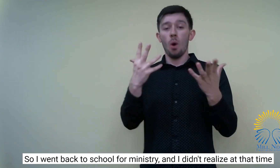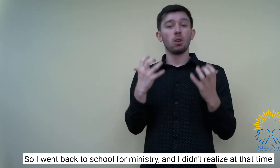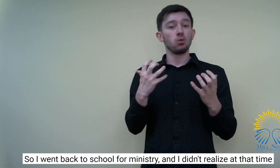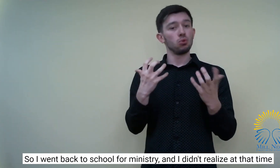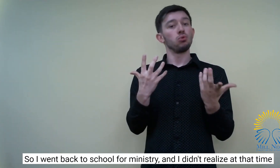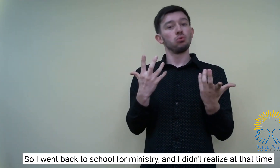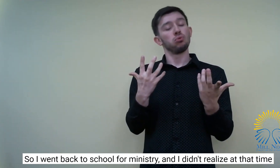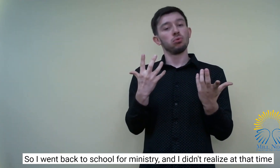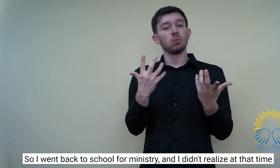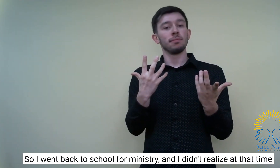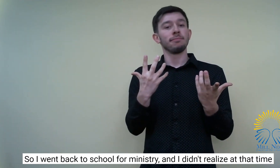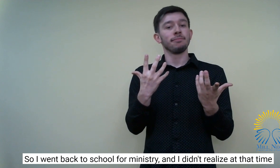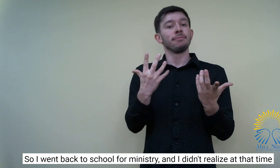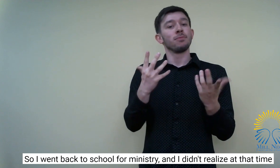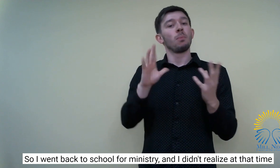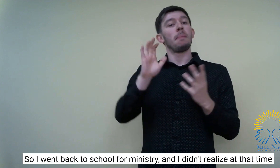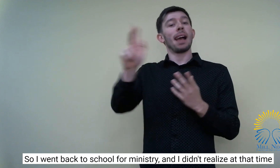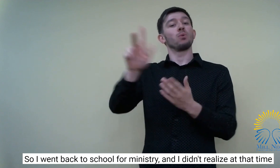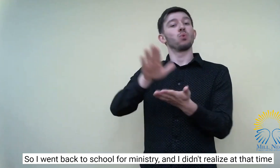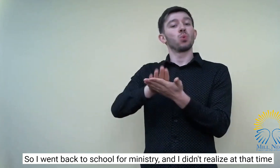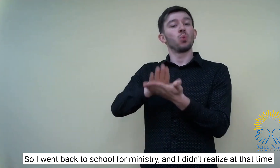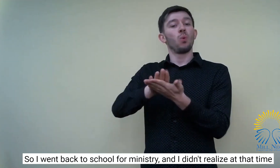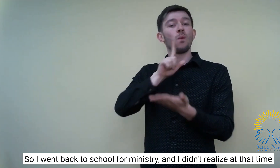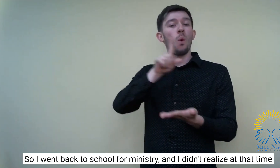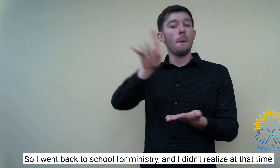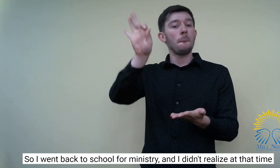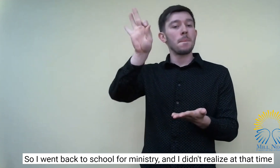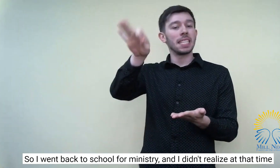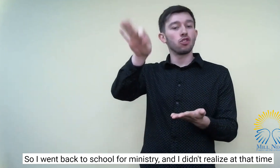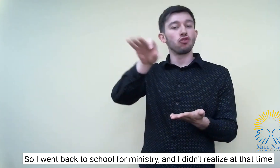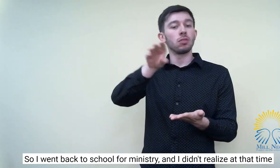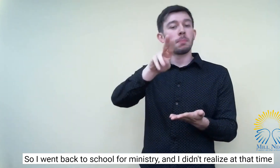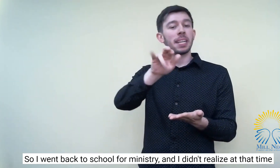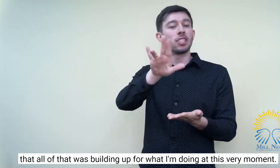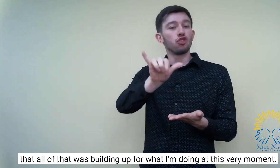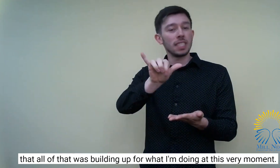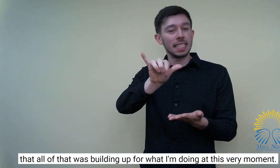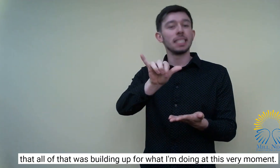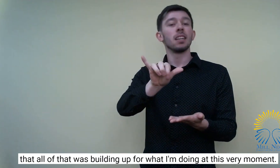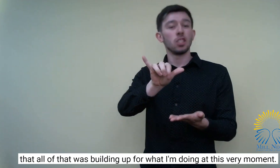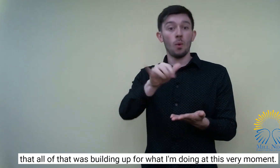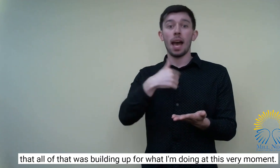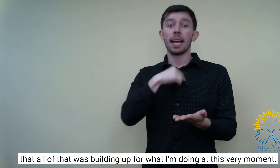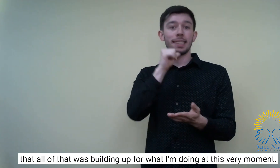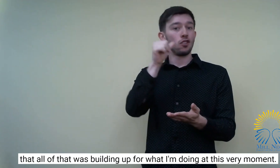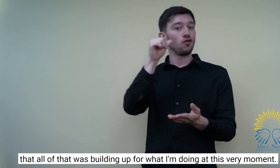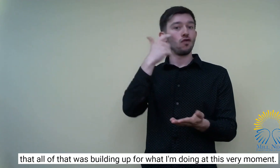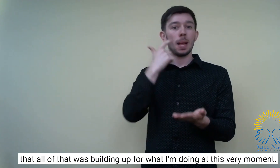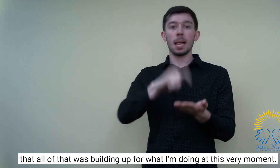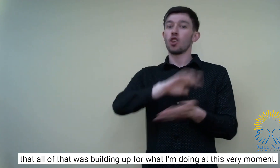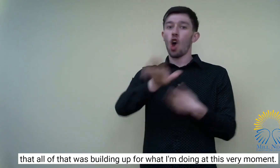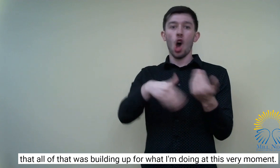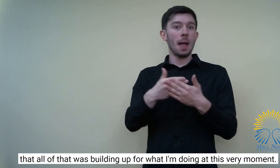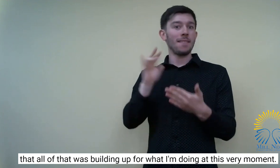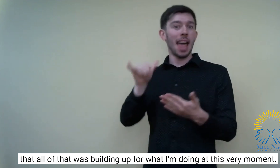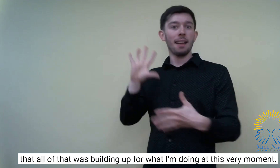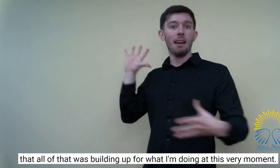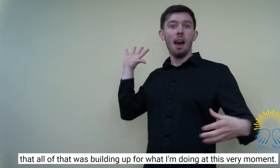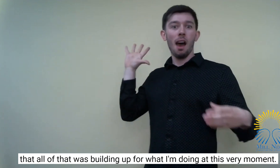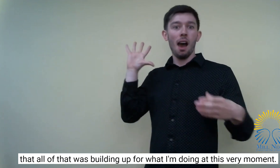I went back to school for ministry. And I didn't realize at that time that all of that was building up for what I'm doing at this very